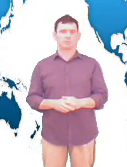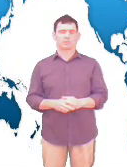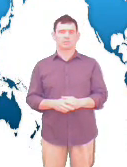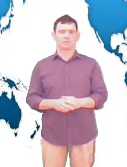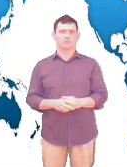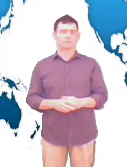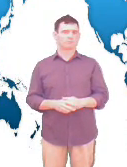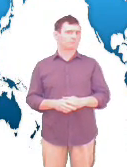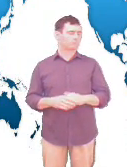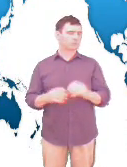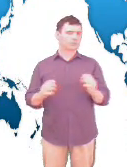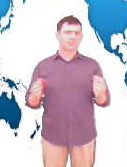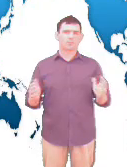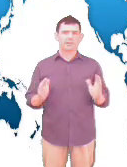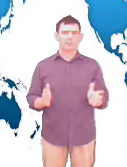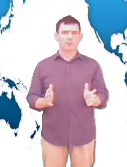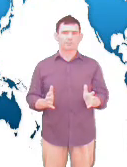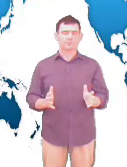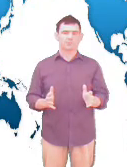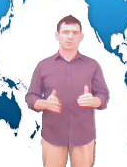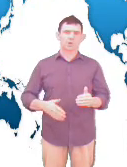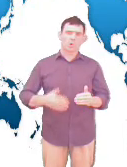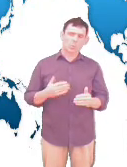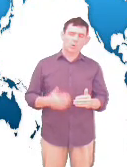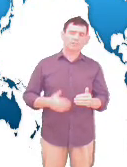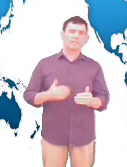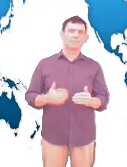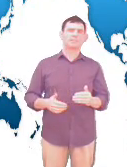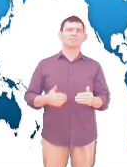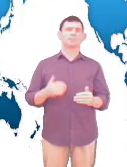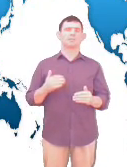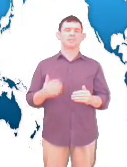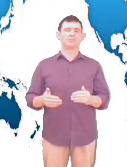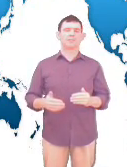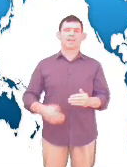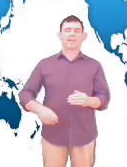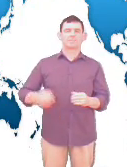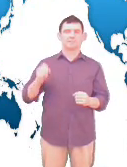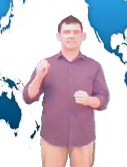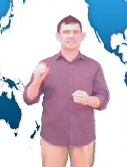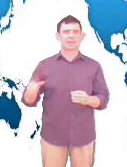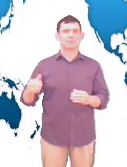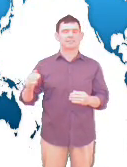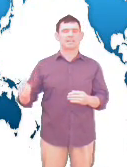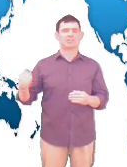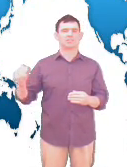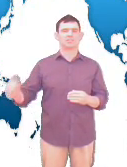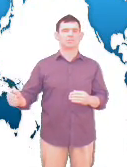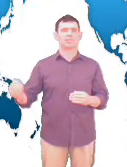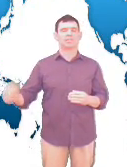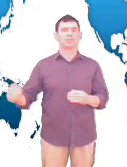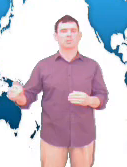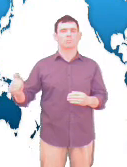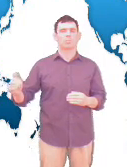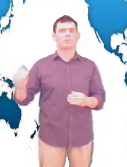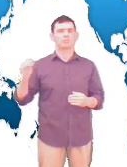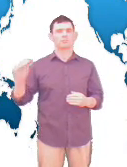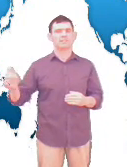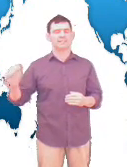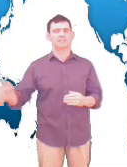to achieve? Just think, whatever pops to mind, what limiting belief has been sabotaging you getting where you want to really get